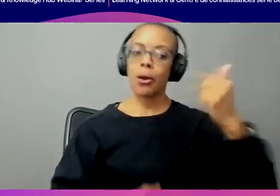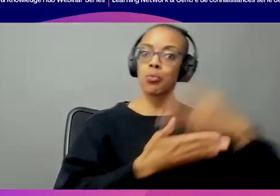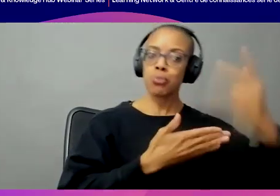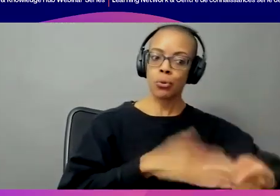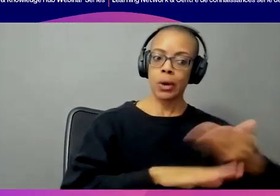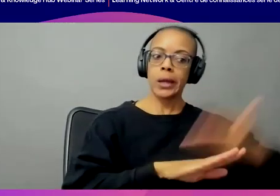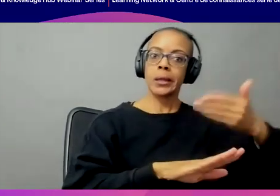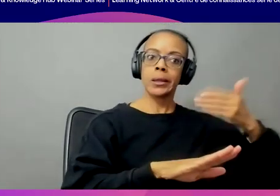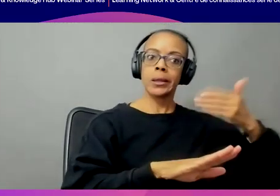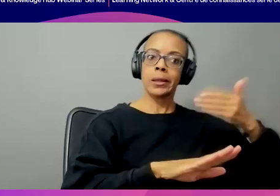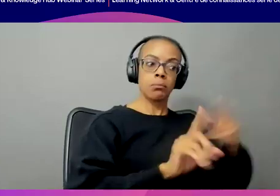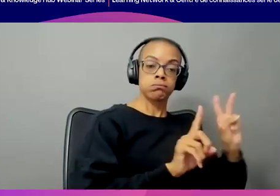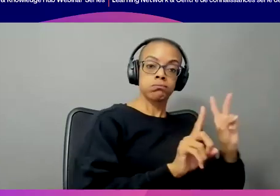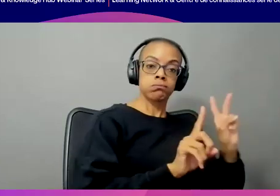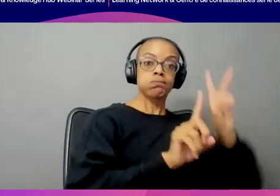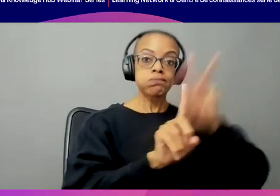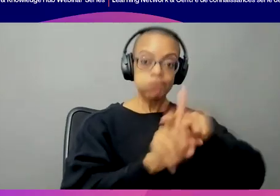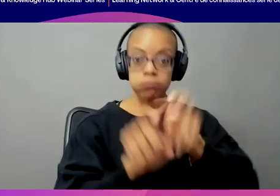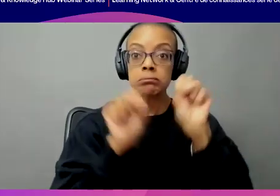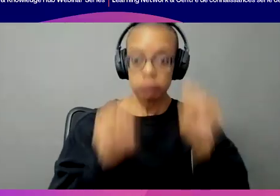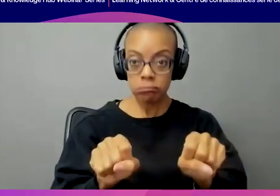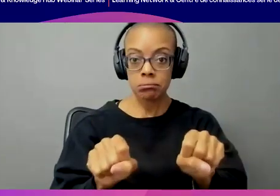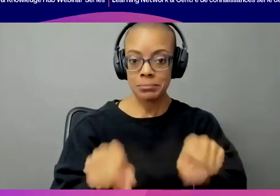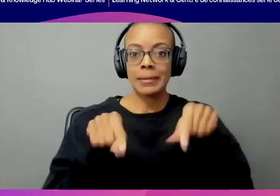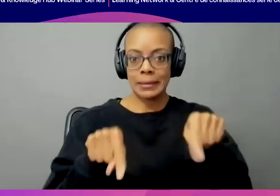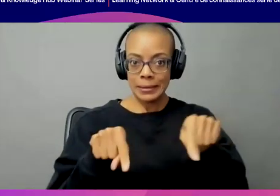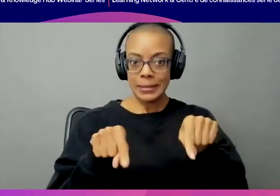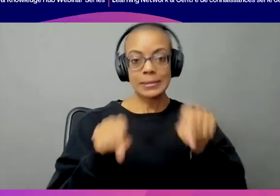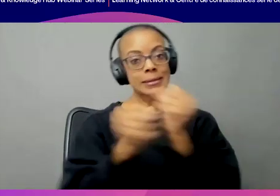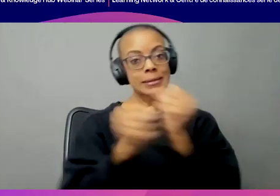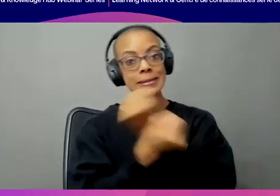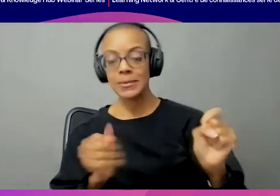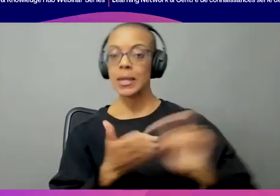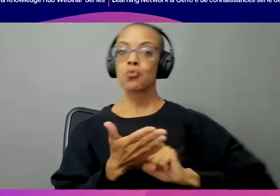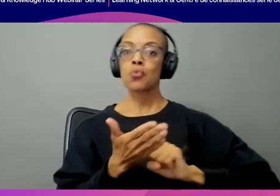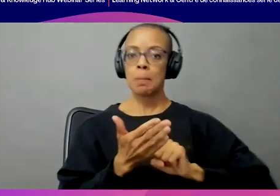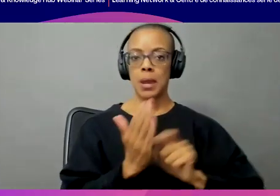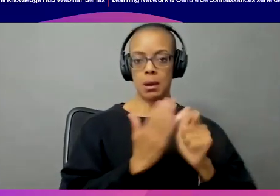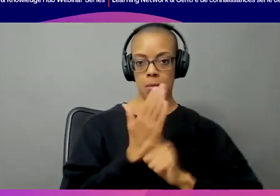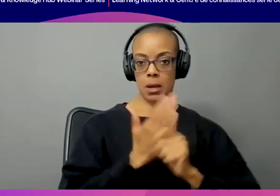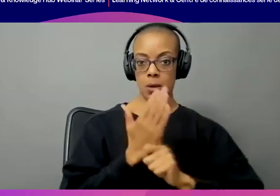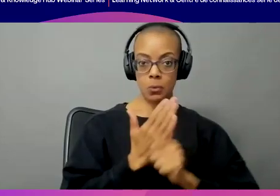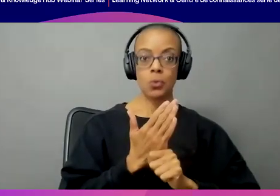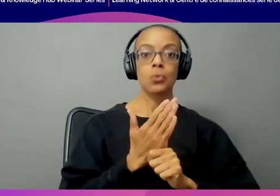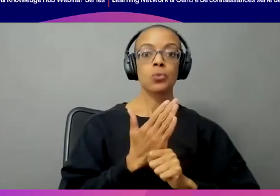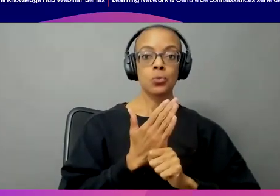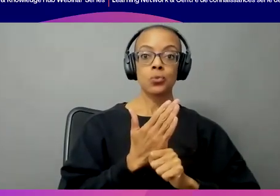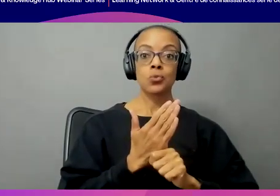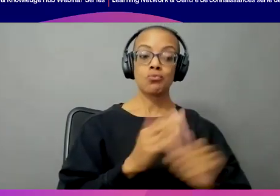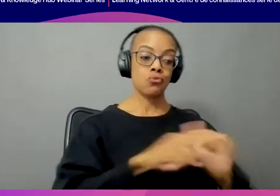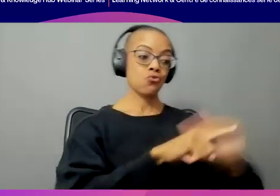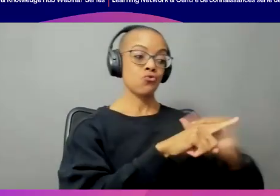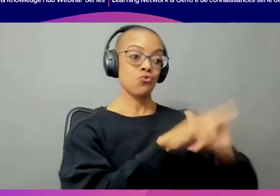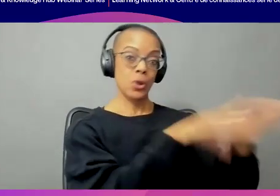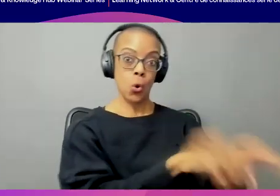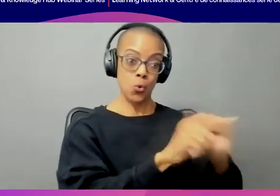such as the one that the Safety and Repair Manual, and train facilitators to